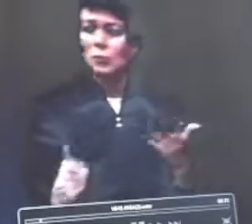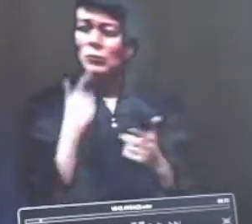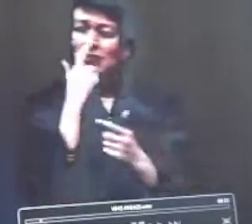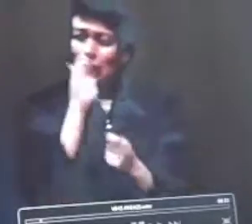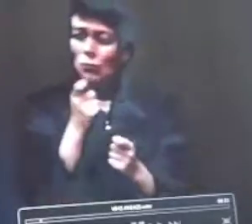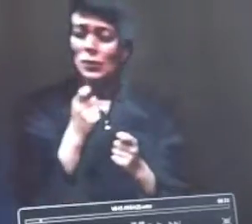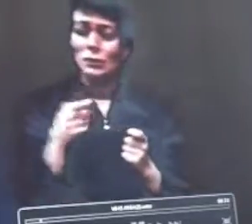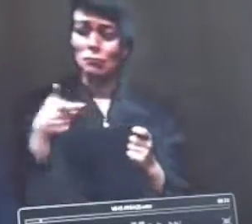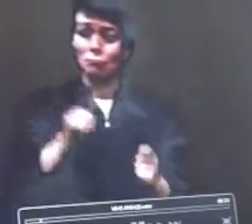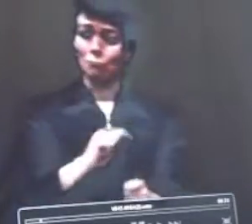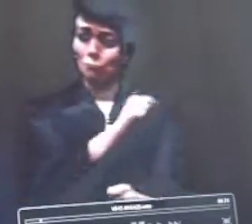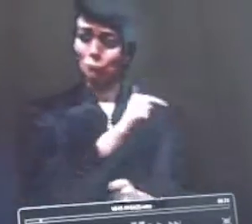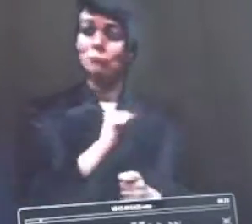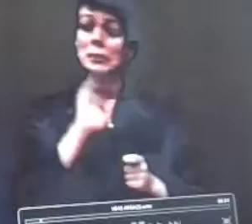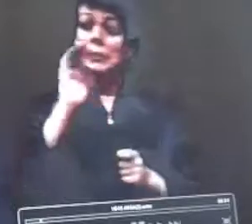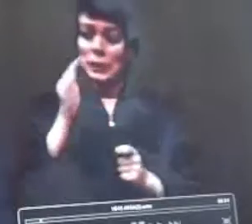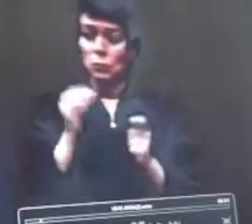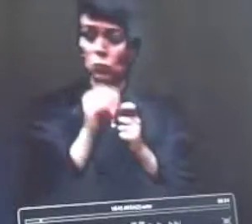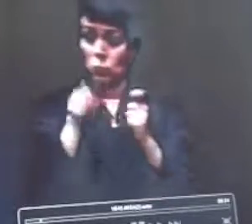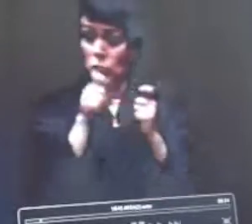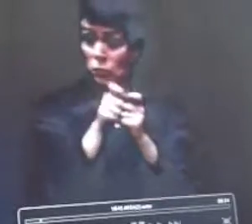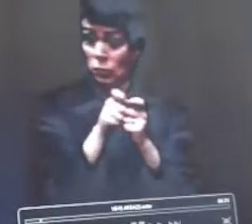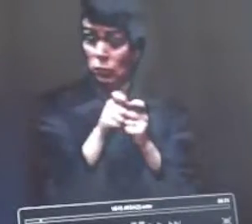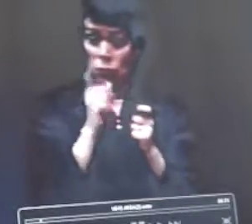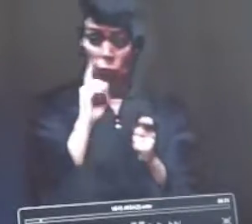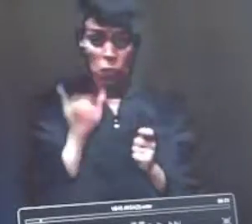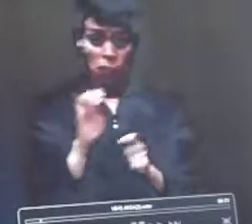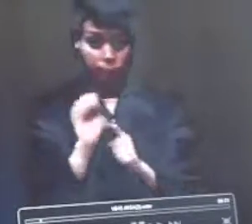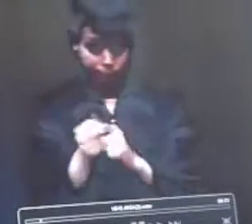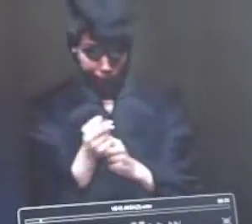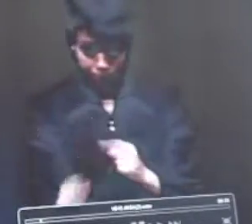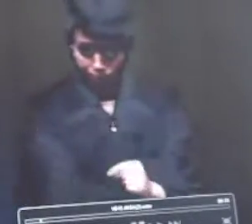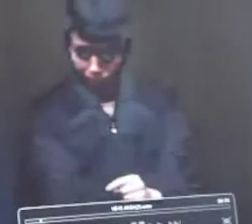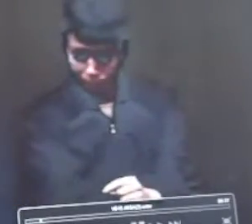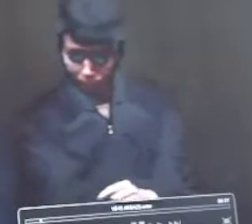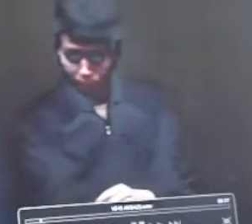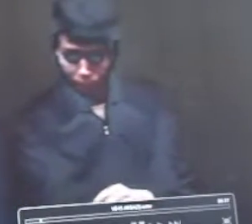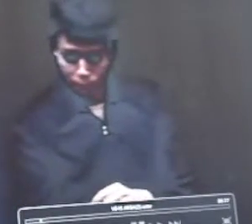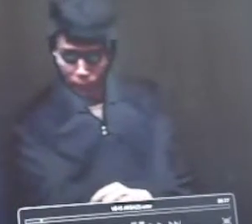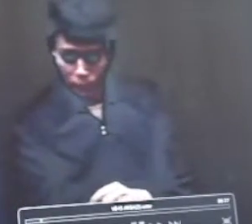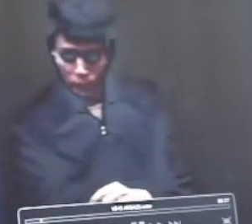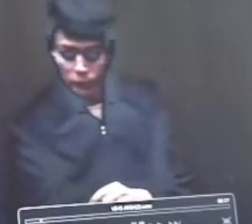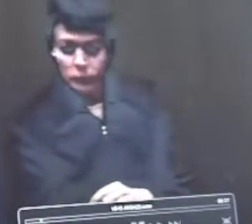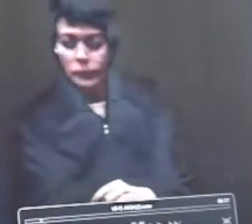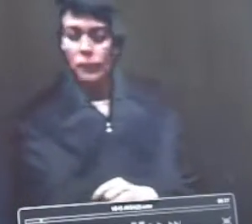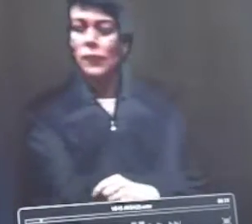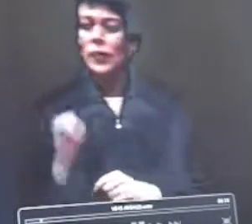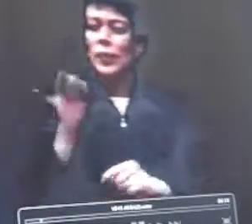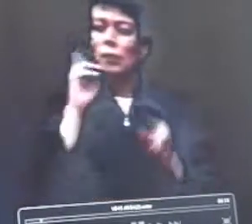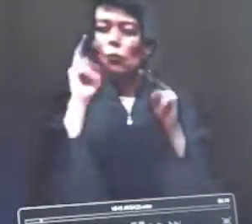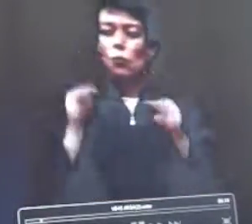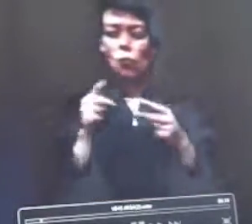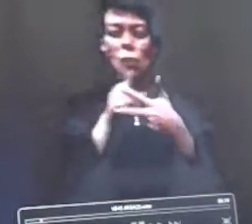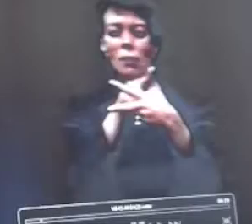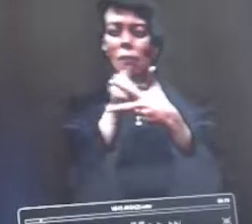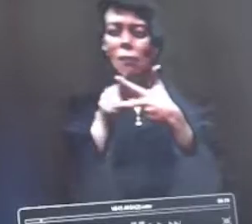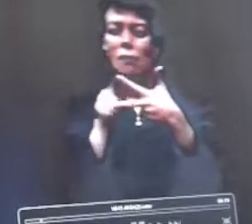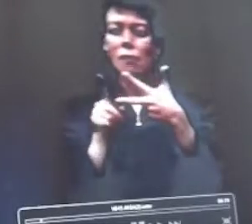low in comparison to consecutive. So in this situation, consecutive interpreting is more accurate.